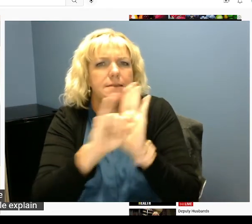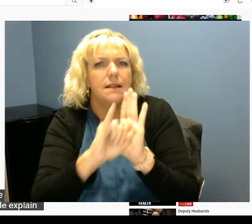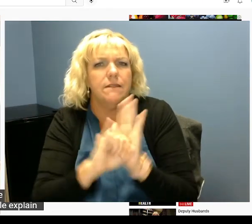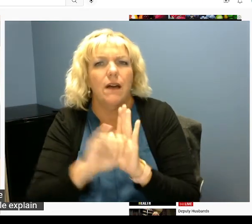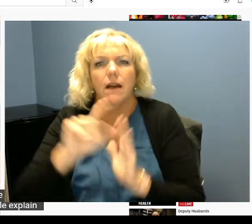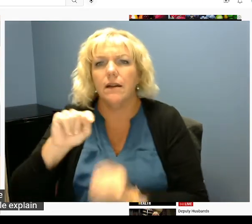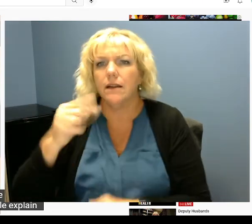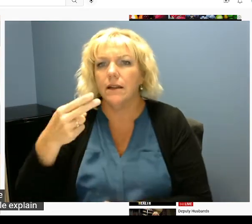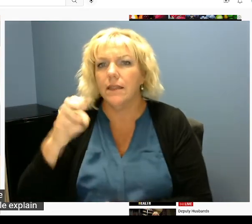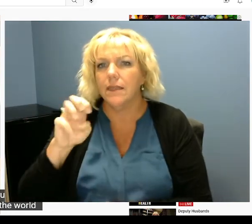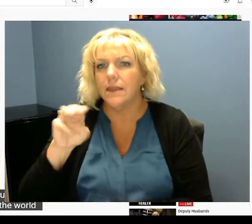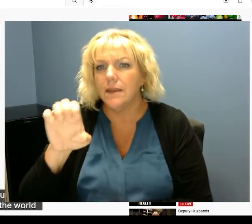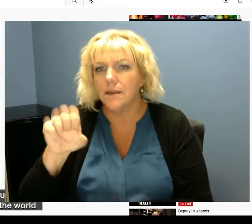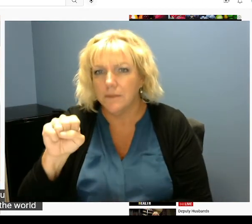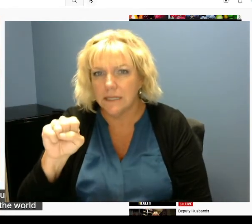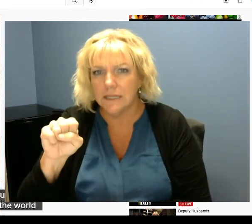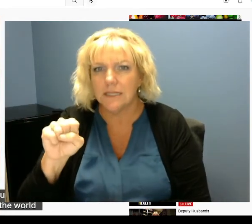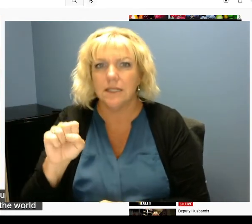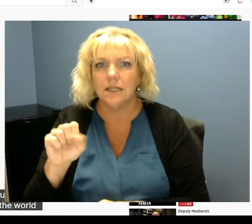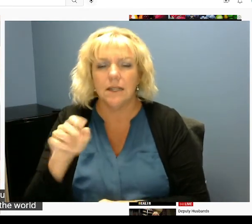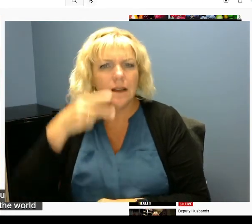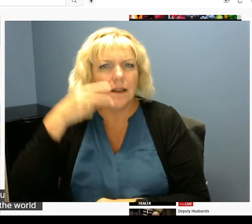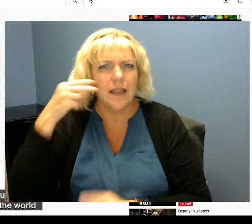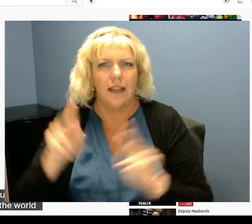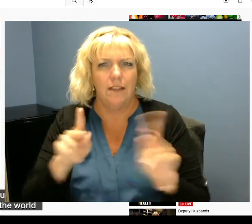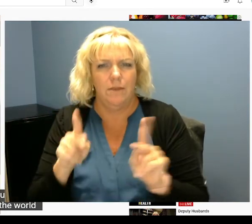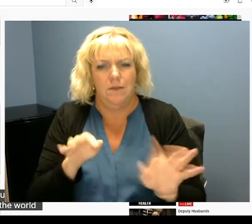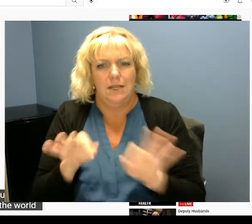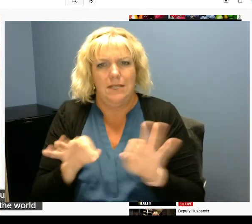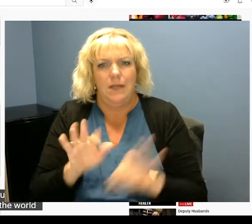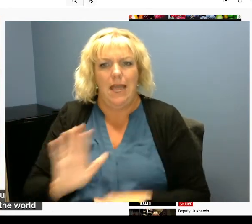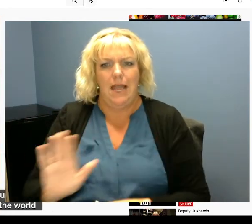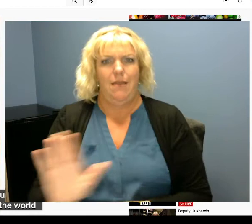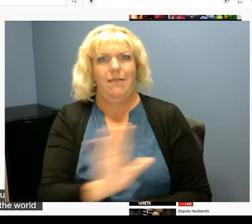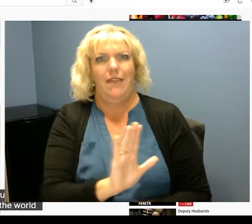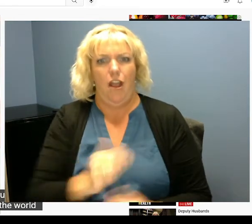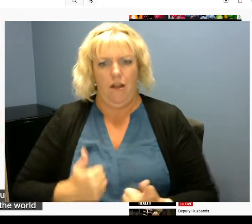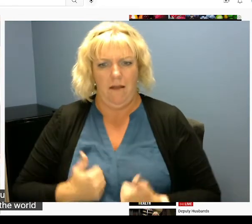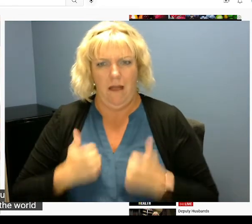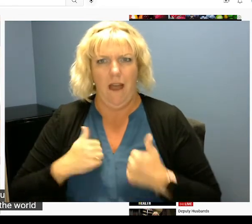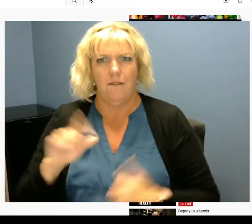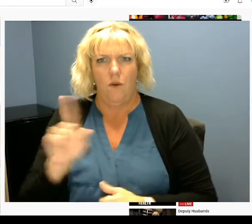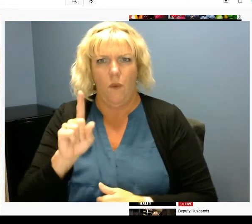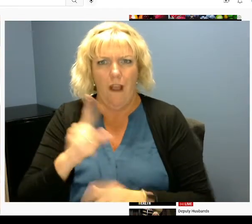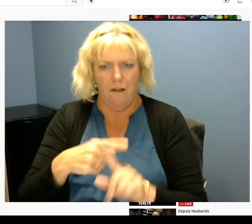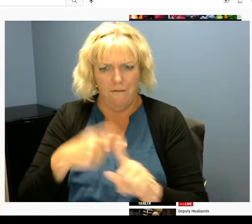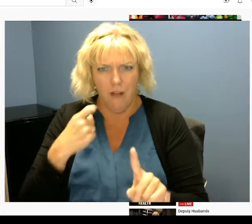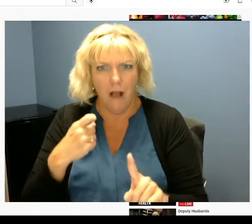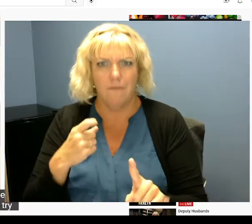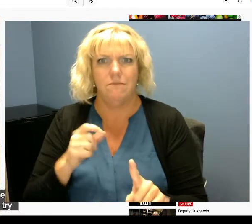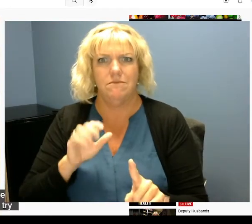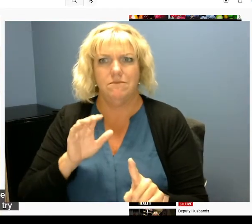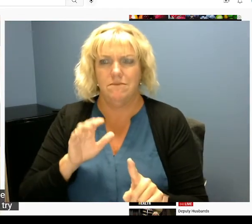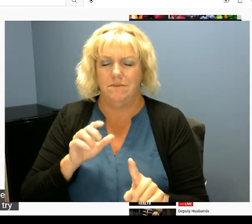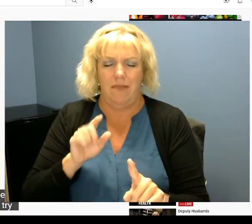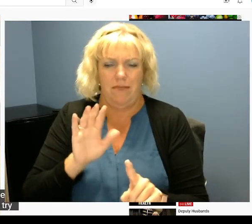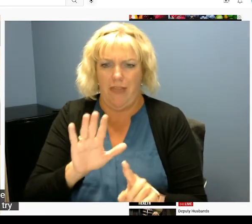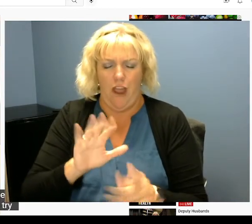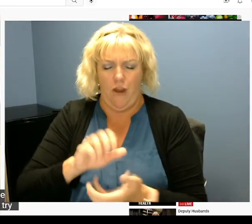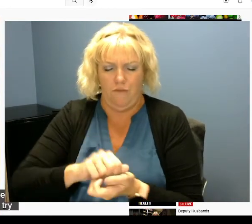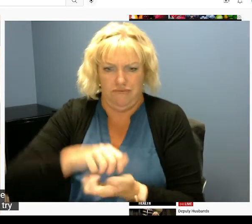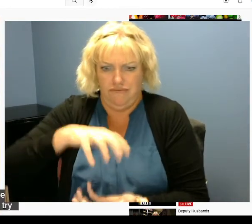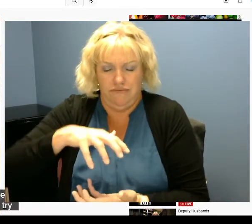these people explain their origins, what does it tell us about how they see themselves and their place in the world? And then we're